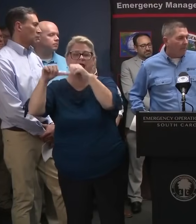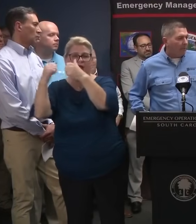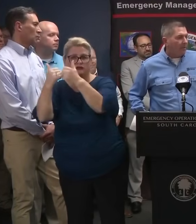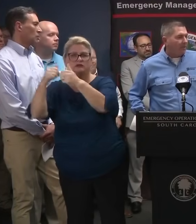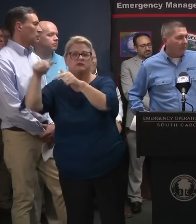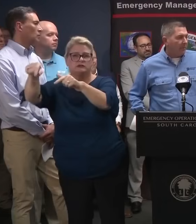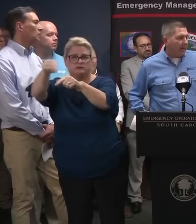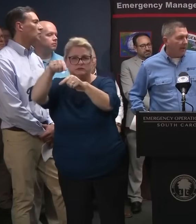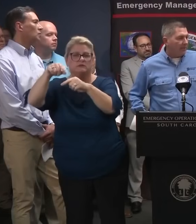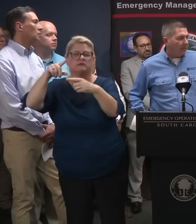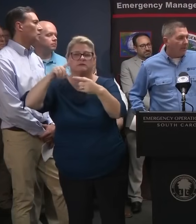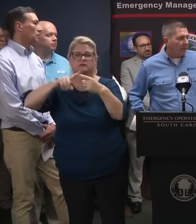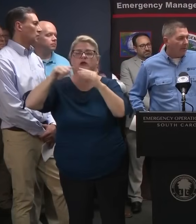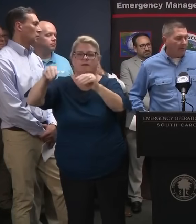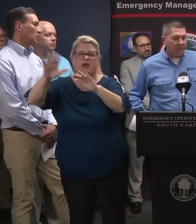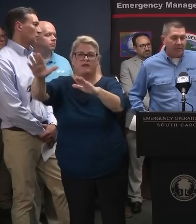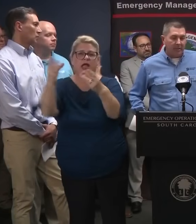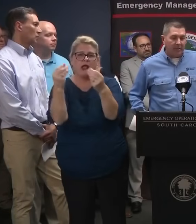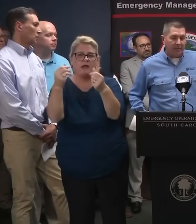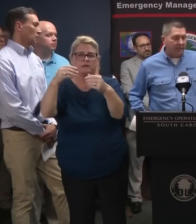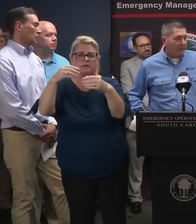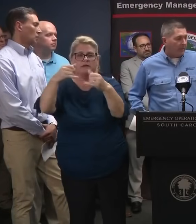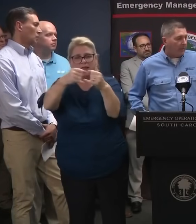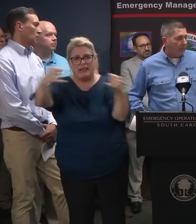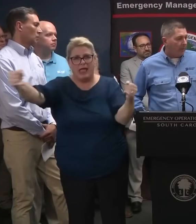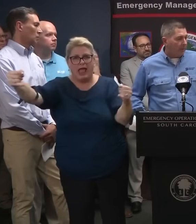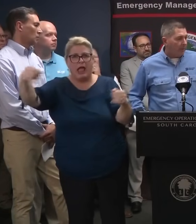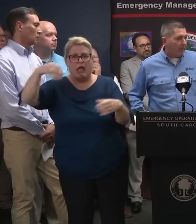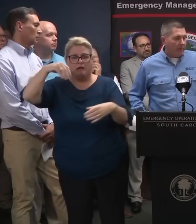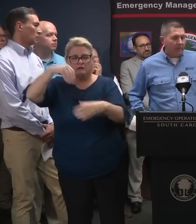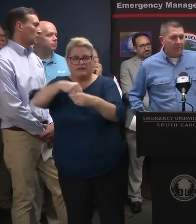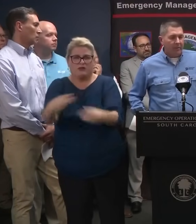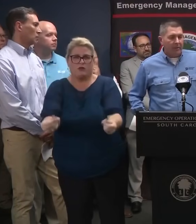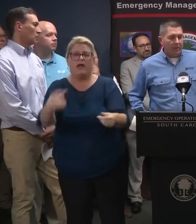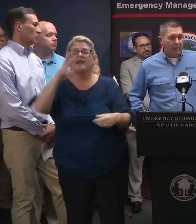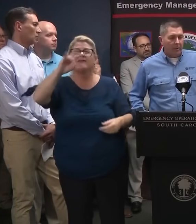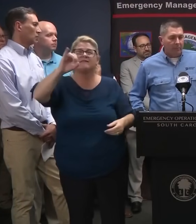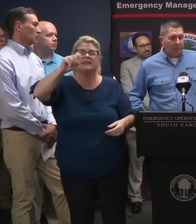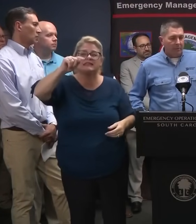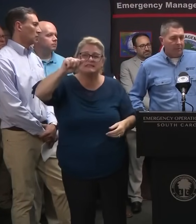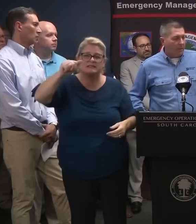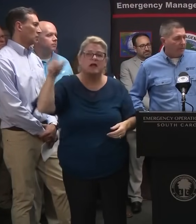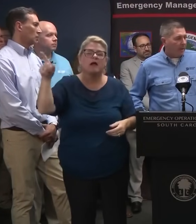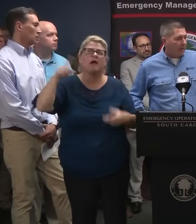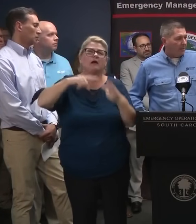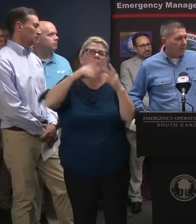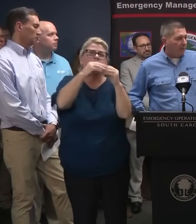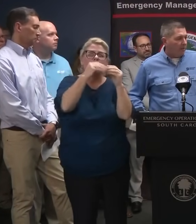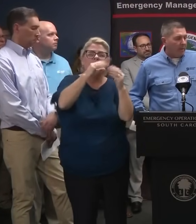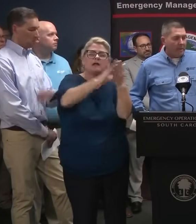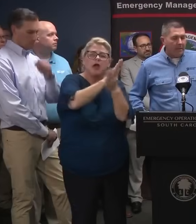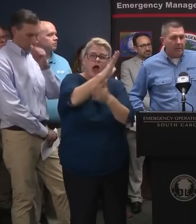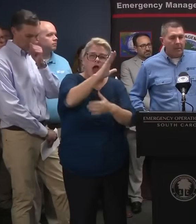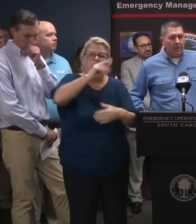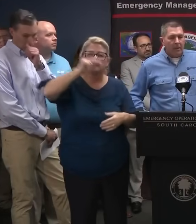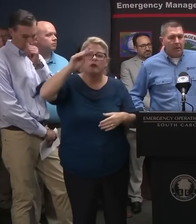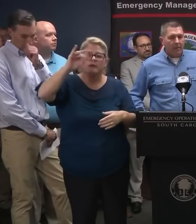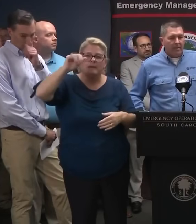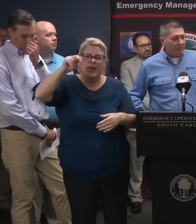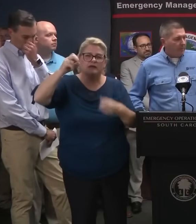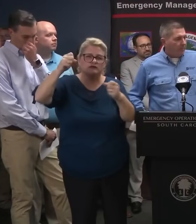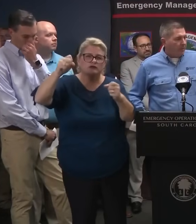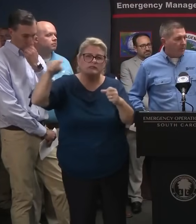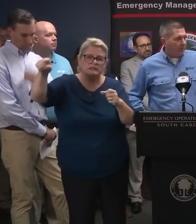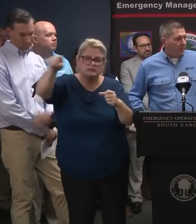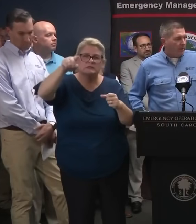and put some of the lines underground. You've seen it in the Vista here in Columbia. You've seen it going up towards Columbia College up North Main,